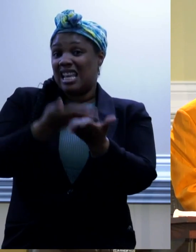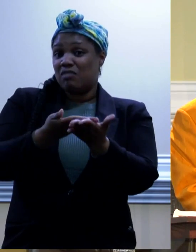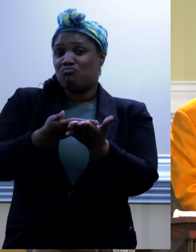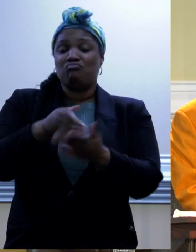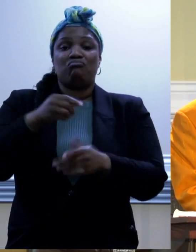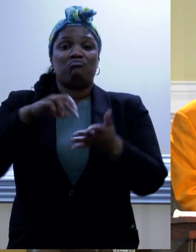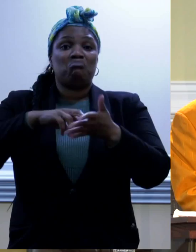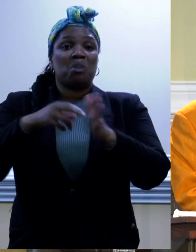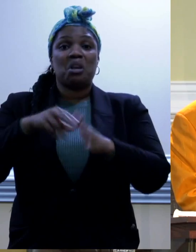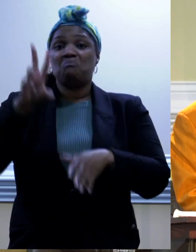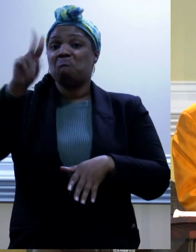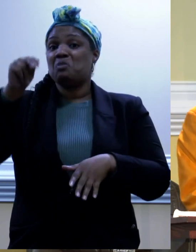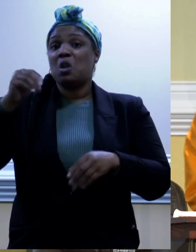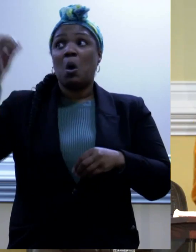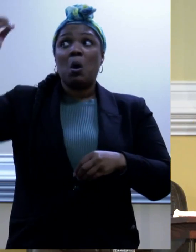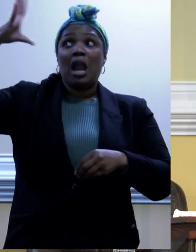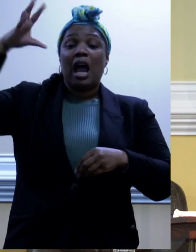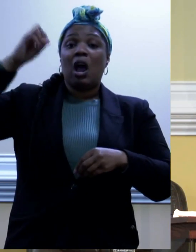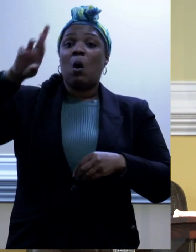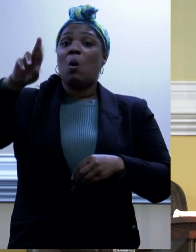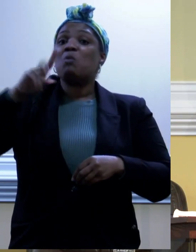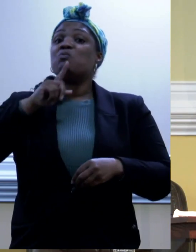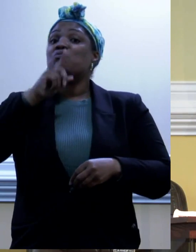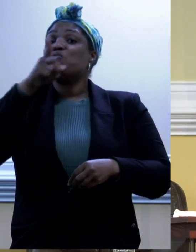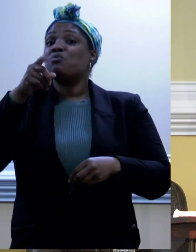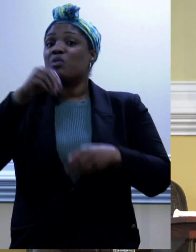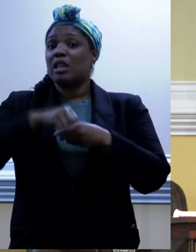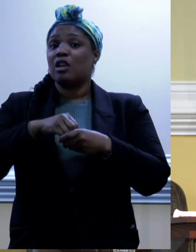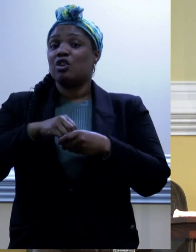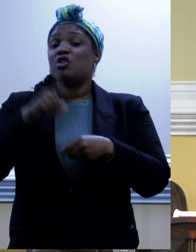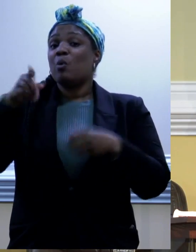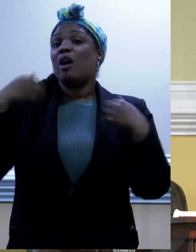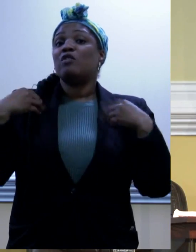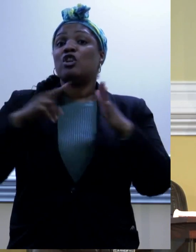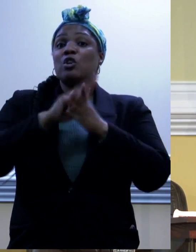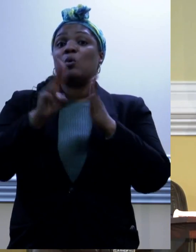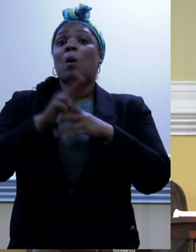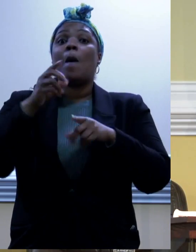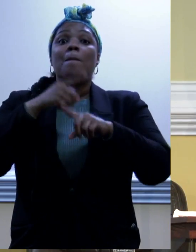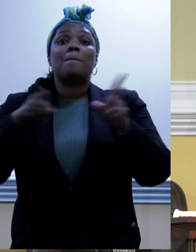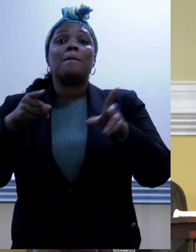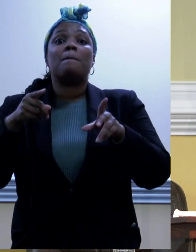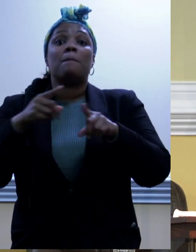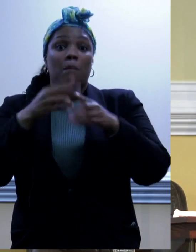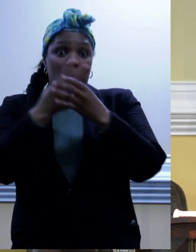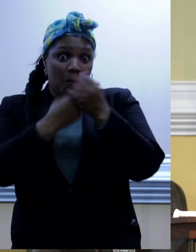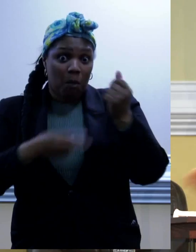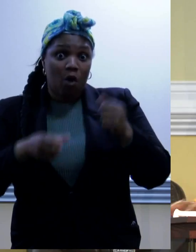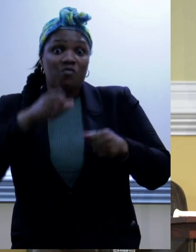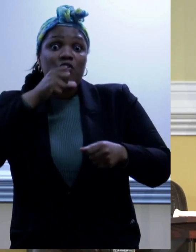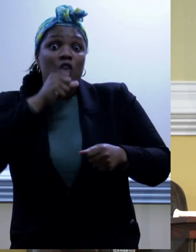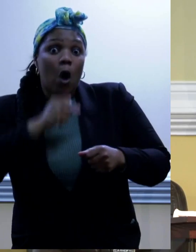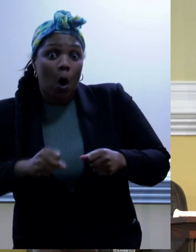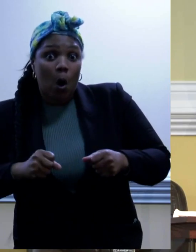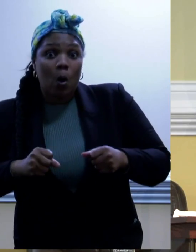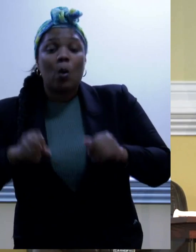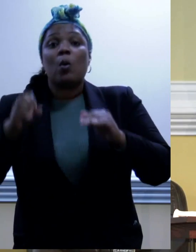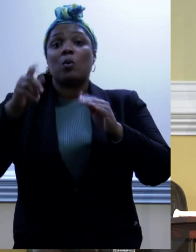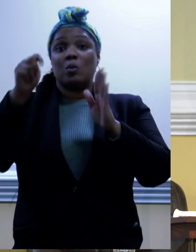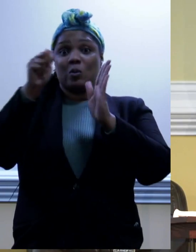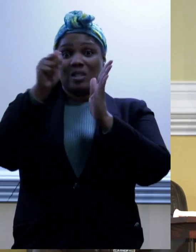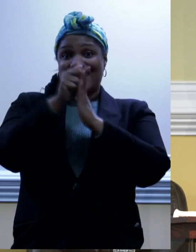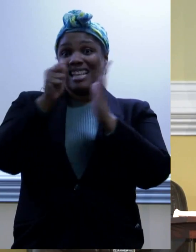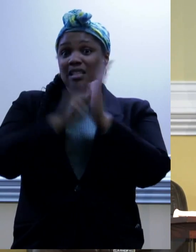in them. The Lord put both of these books under one cover. You have to use them. Even use the Old Testament to prove the New